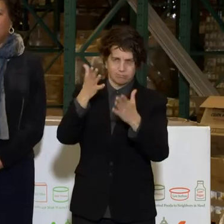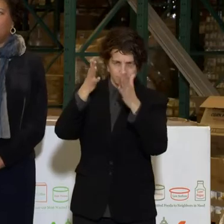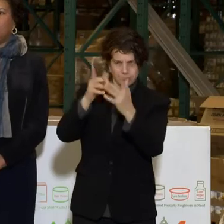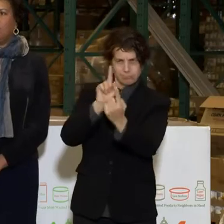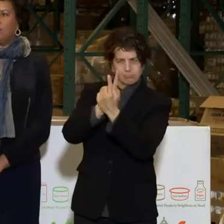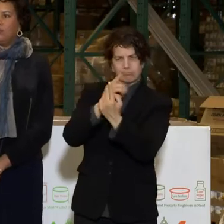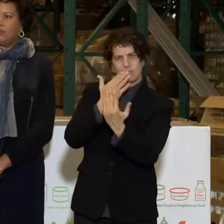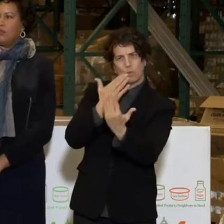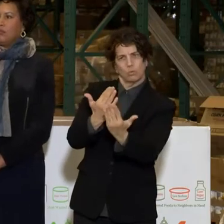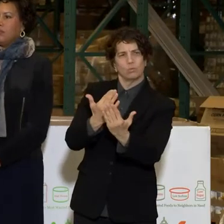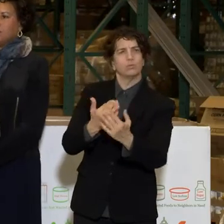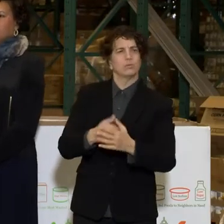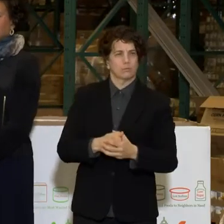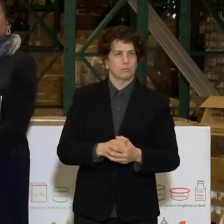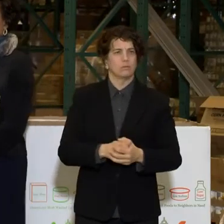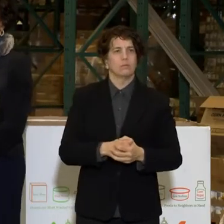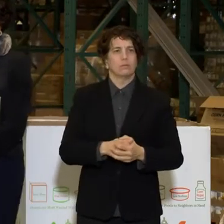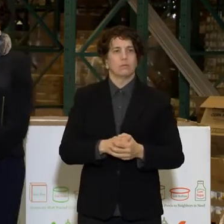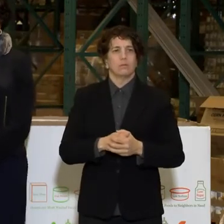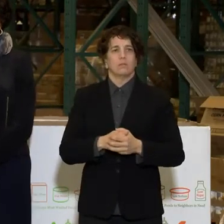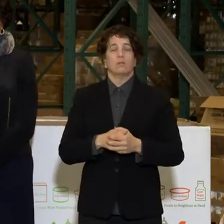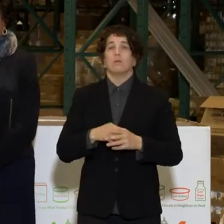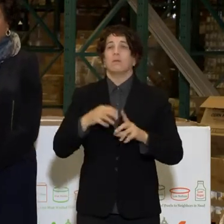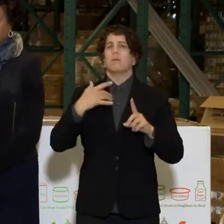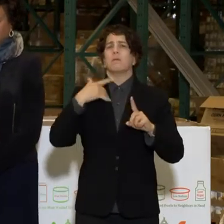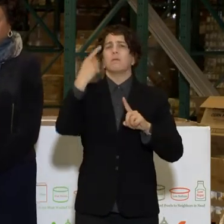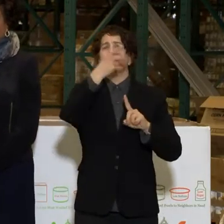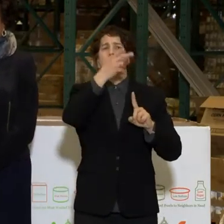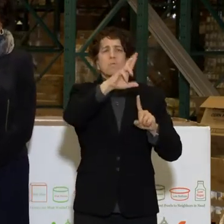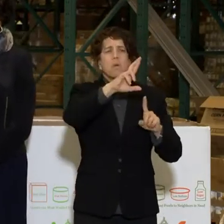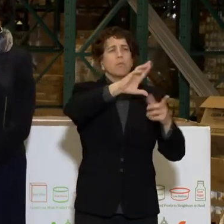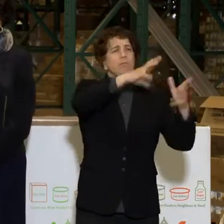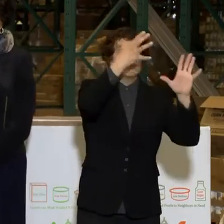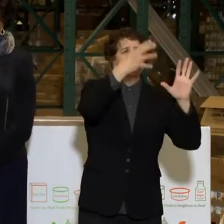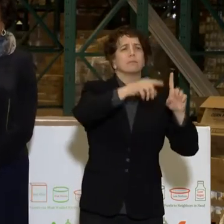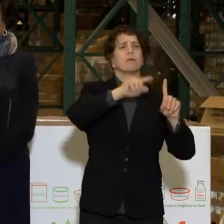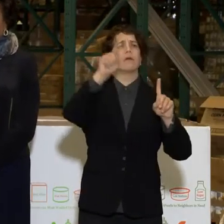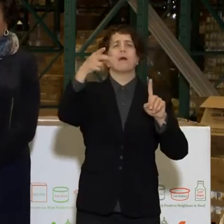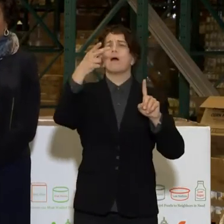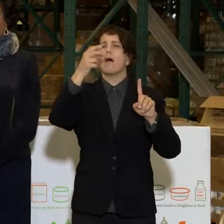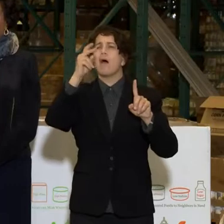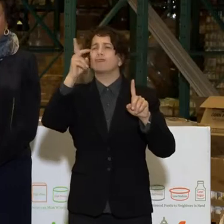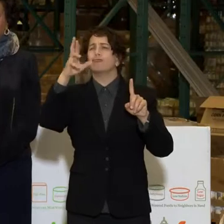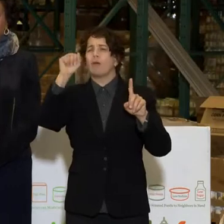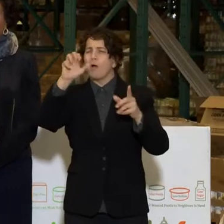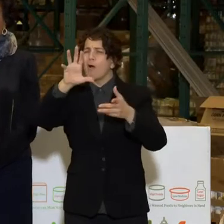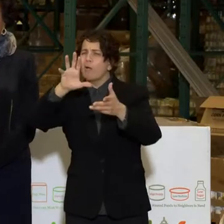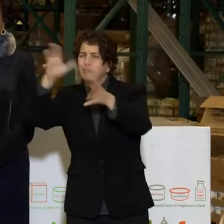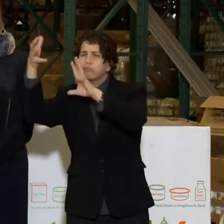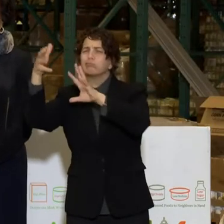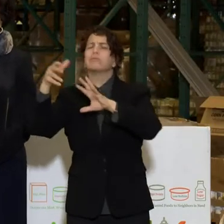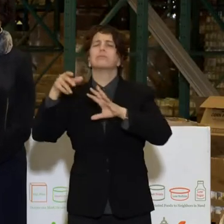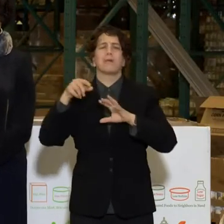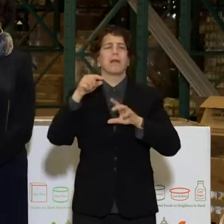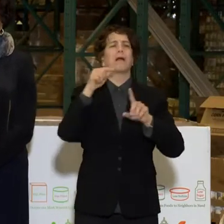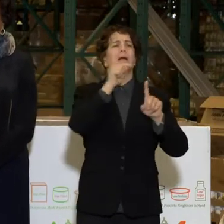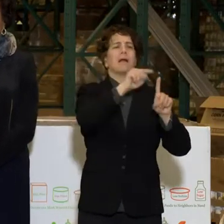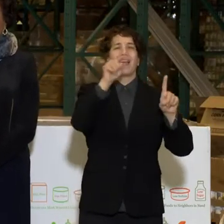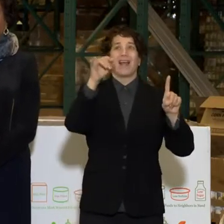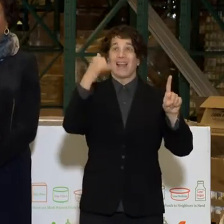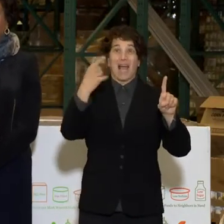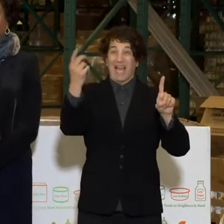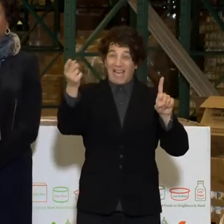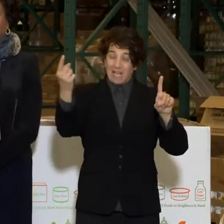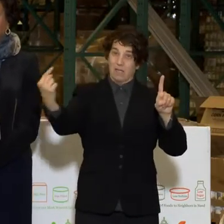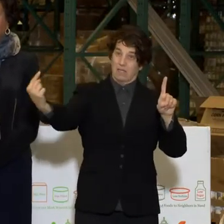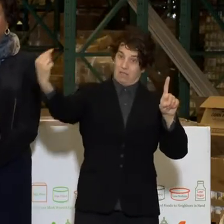and now he's come to the capital of the United States. And then I'm going to be having my own emergency town hall, because I need to hear from my residents